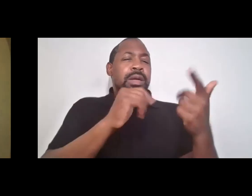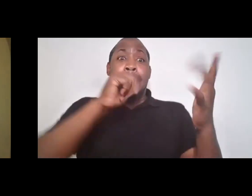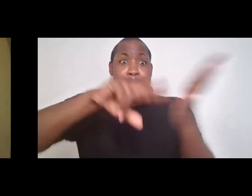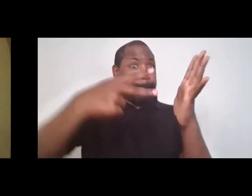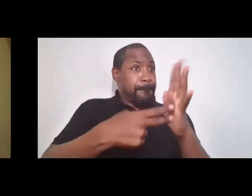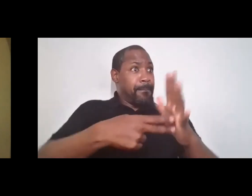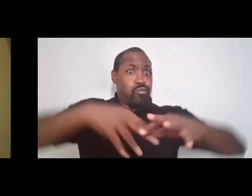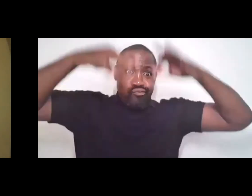that.